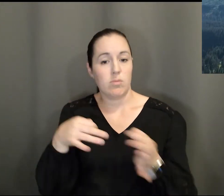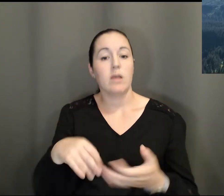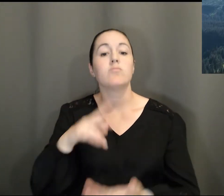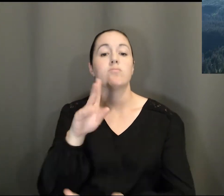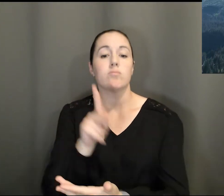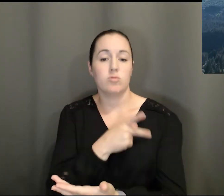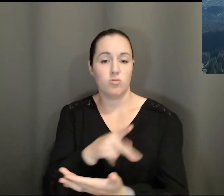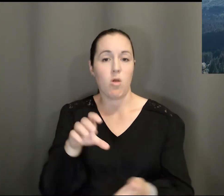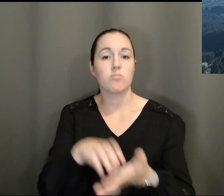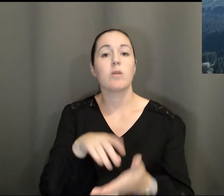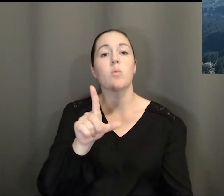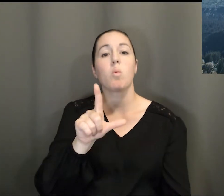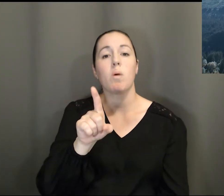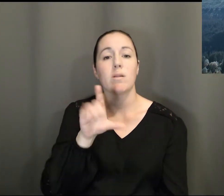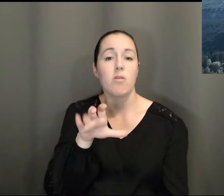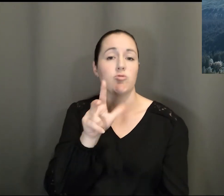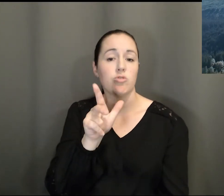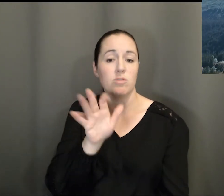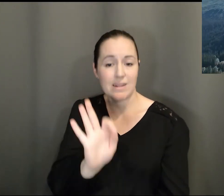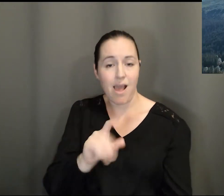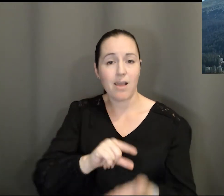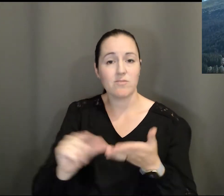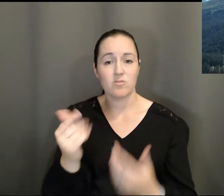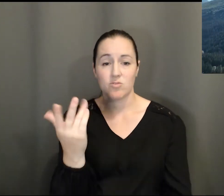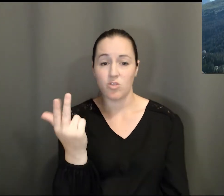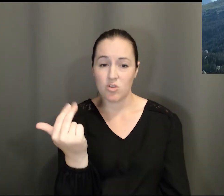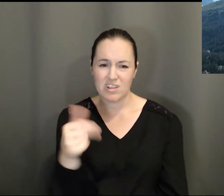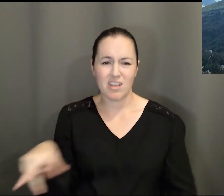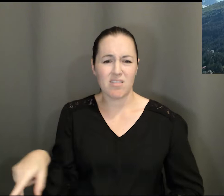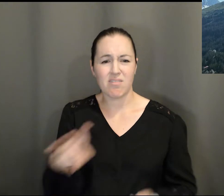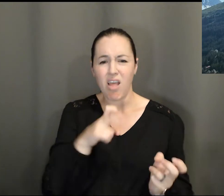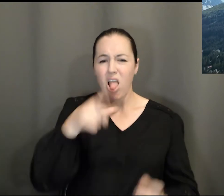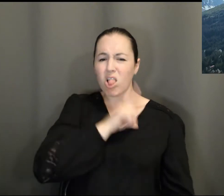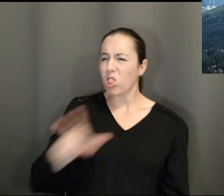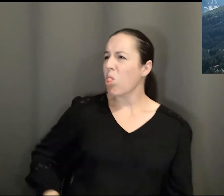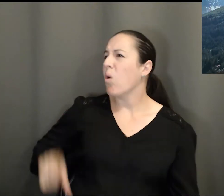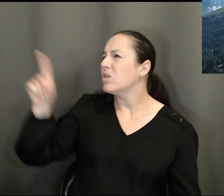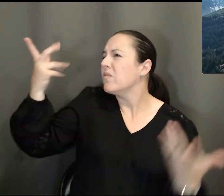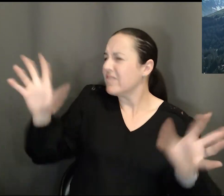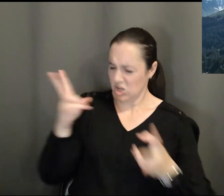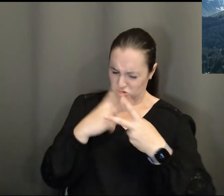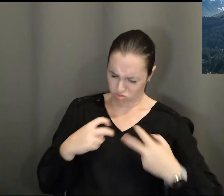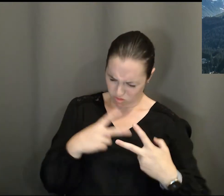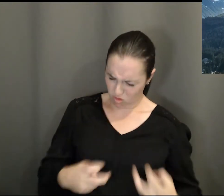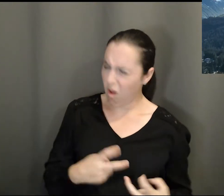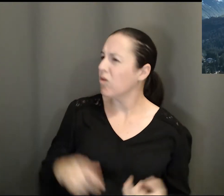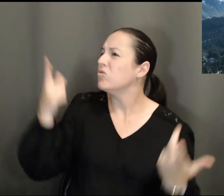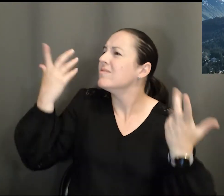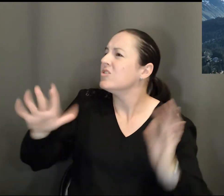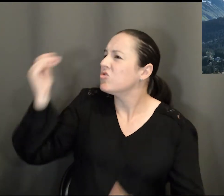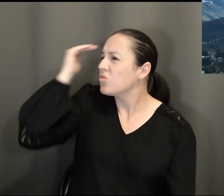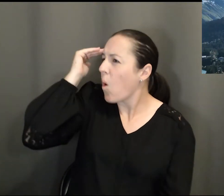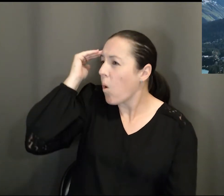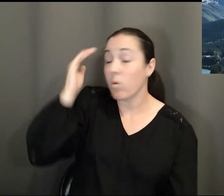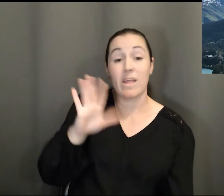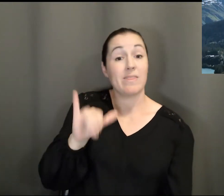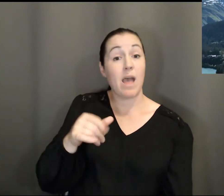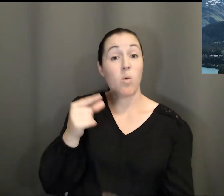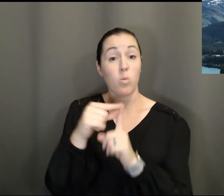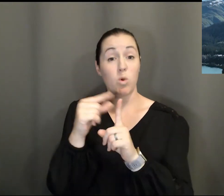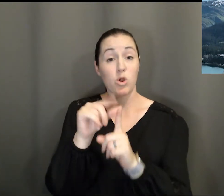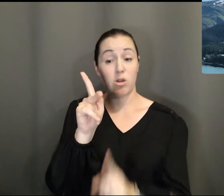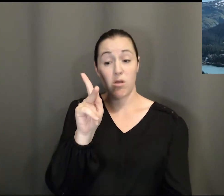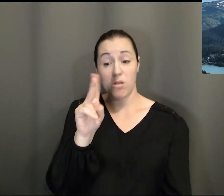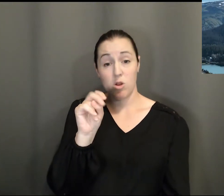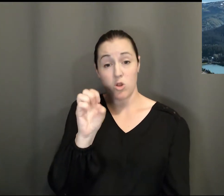here, is actually, it's the word yada in the original language of the Old Testament. Yada is more than just knowing information. It's not